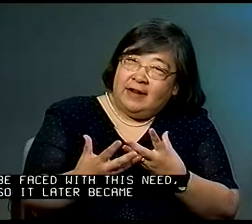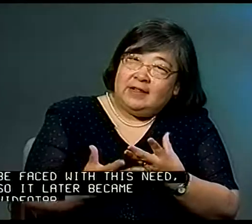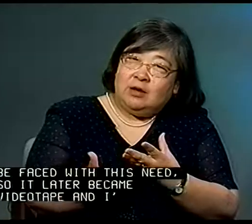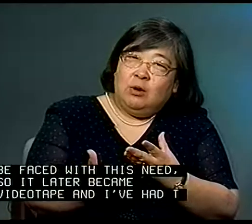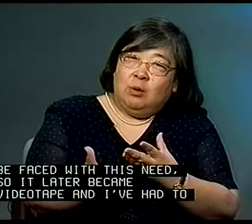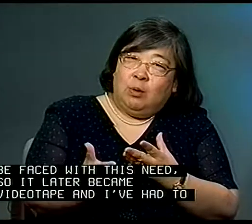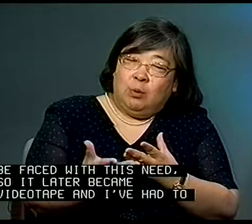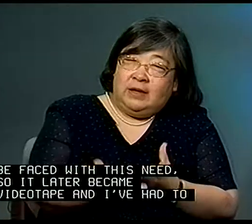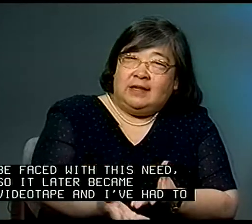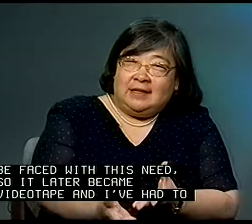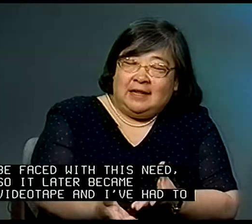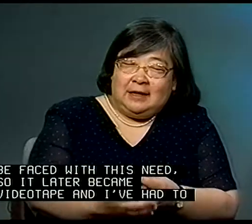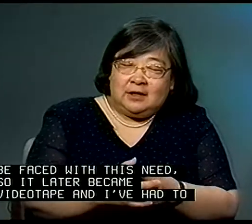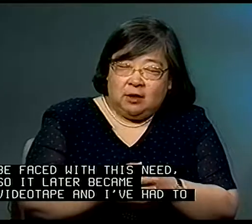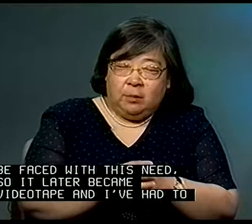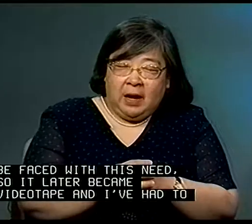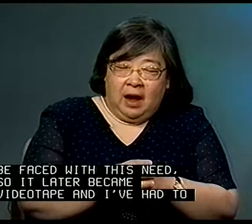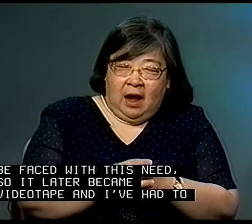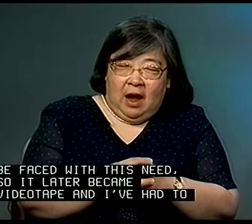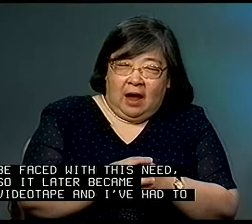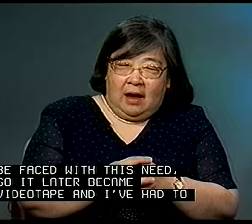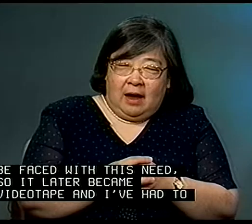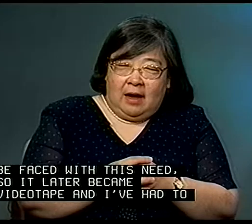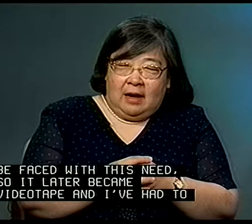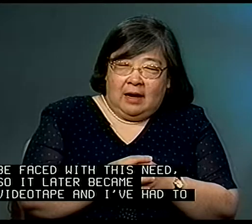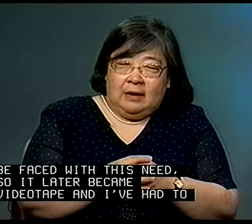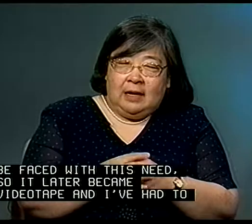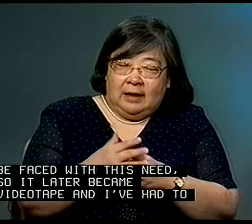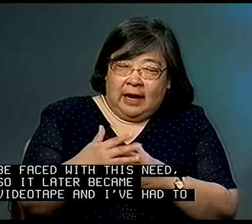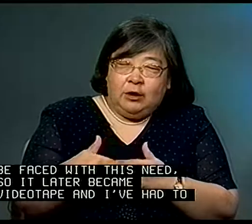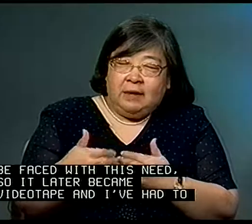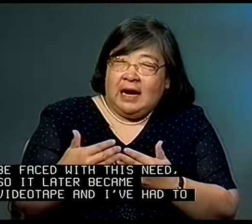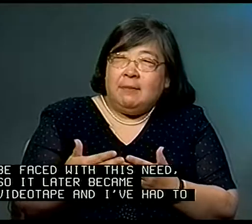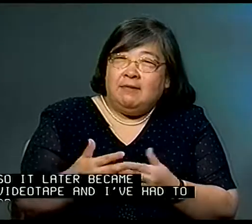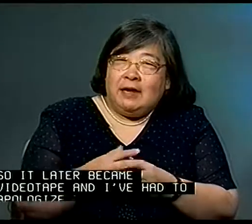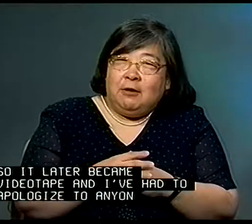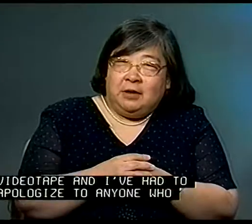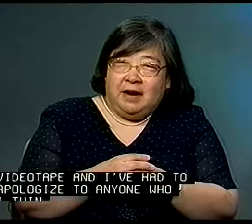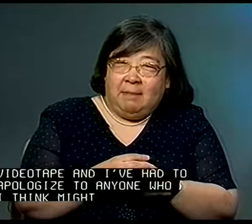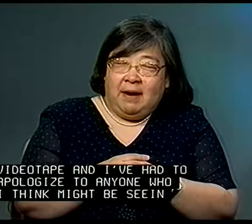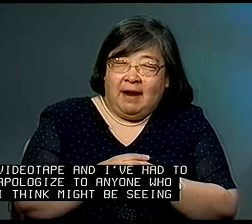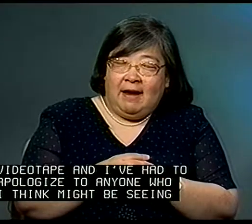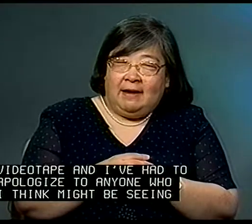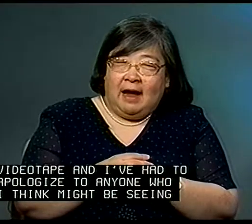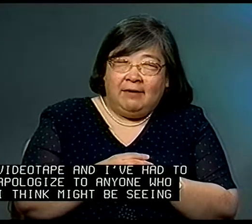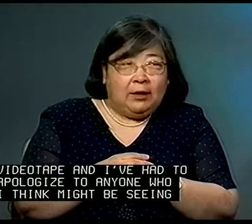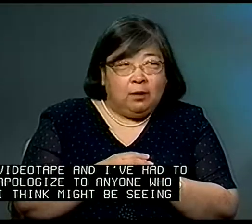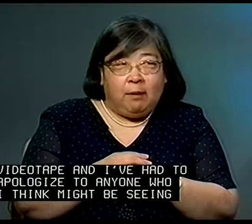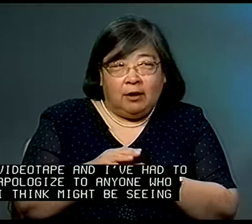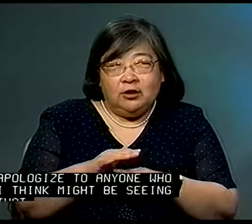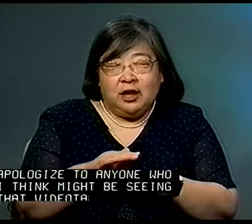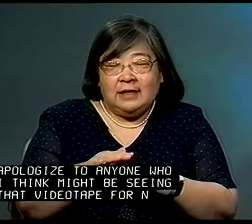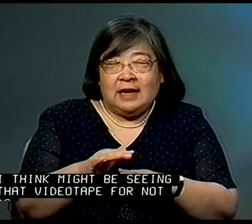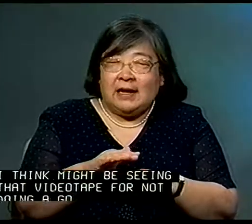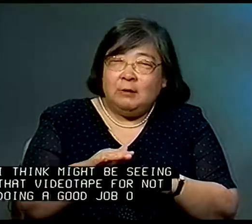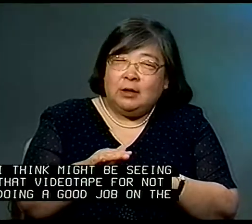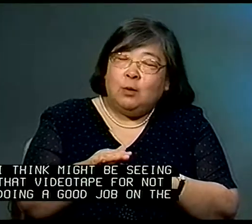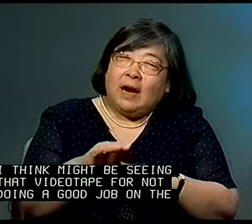faced with this need. So it later became a videotape, and I've had to apologize to anyone who I